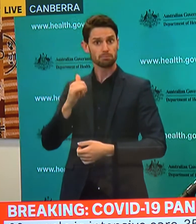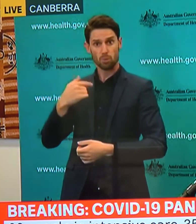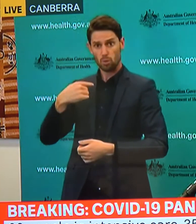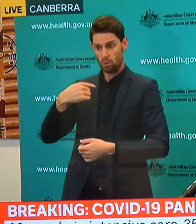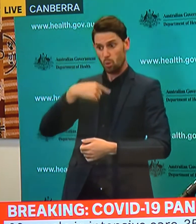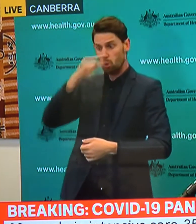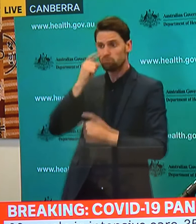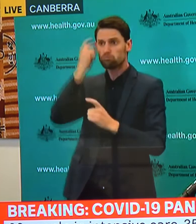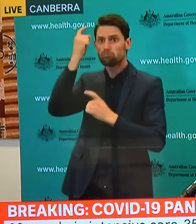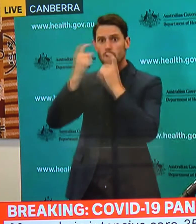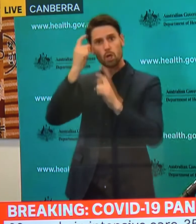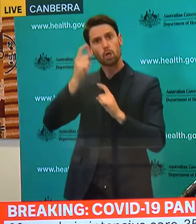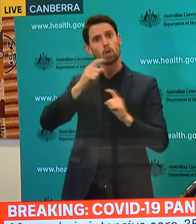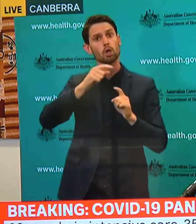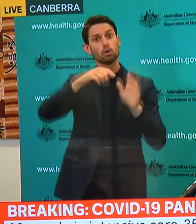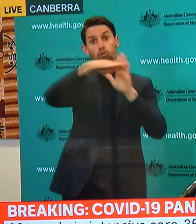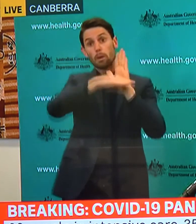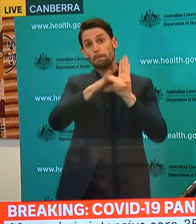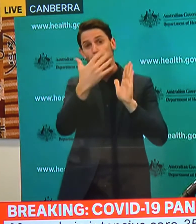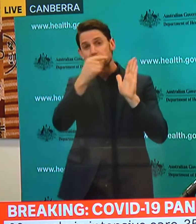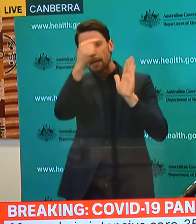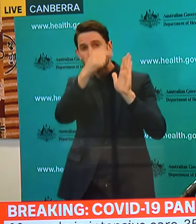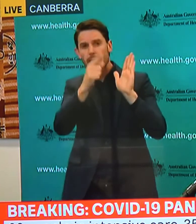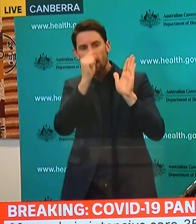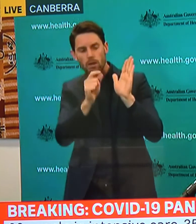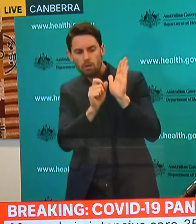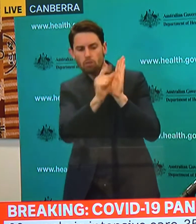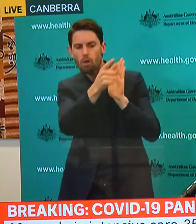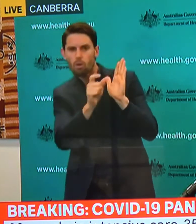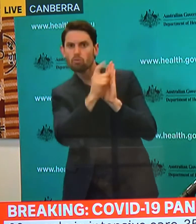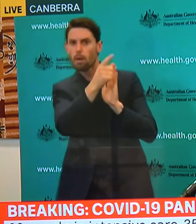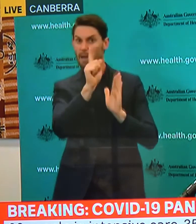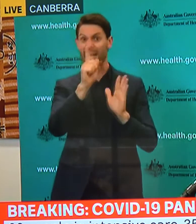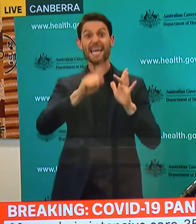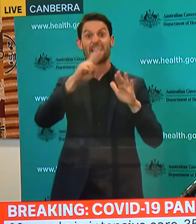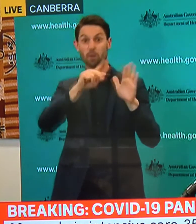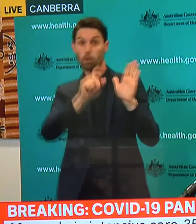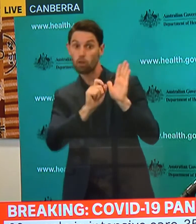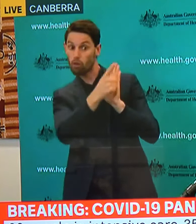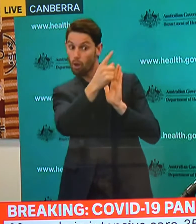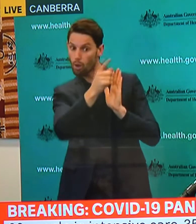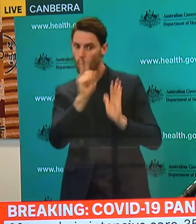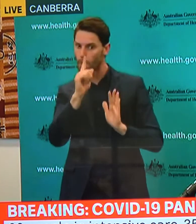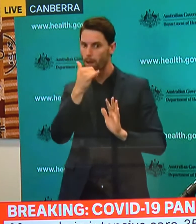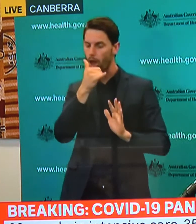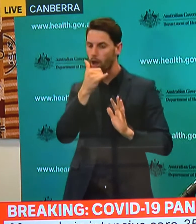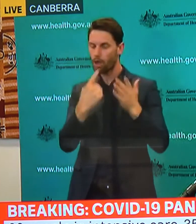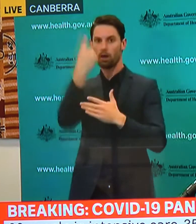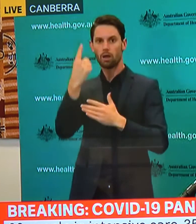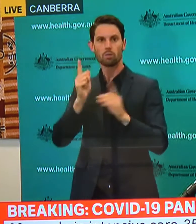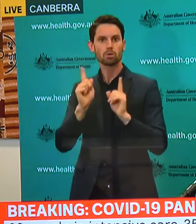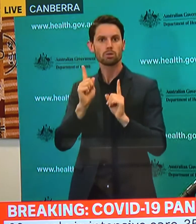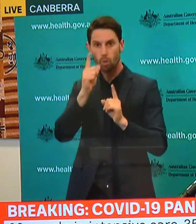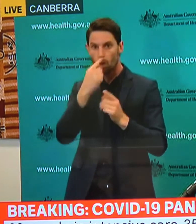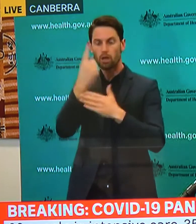that could be removed early. You'd need to look at how that might affect the curve, and we're getting more